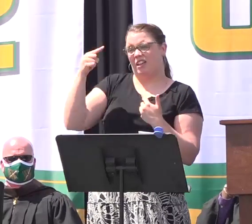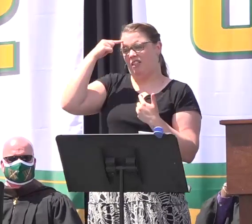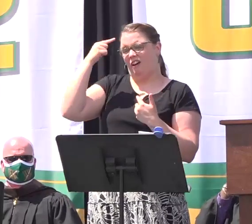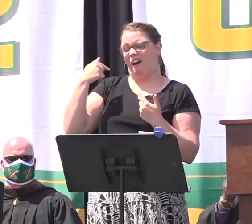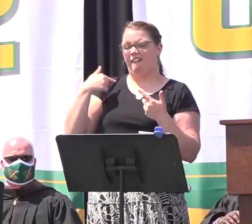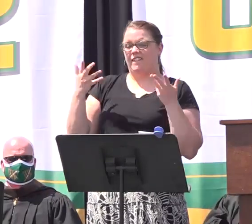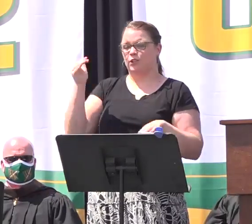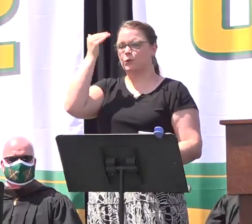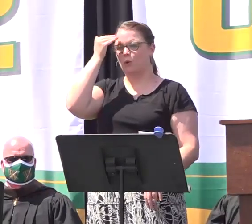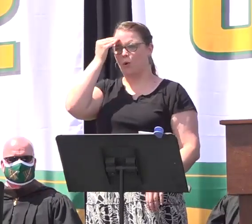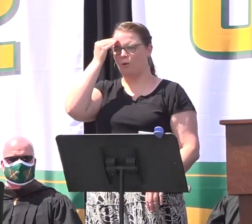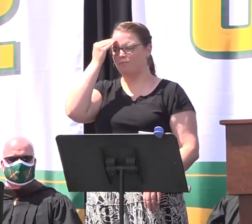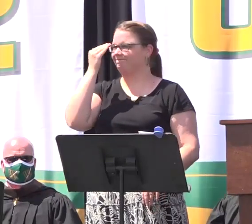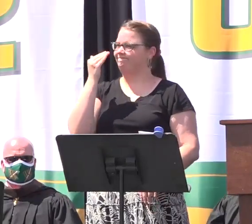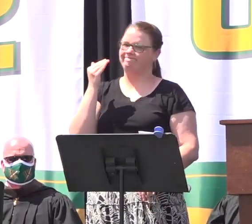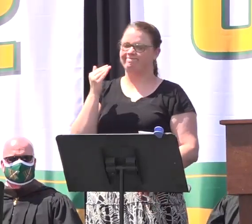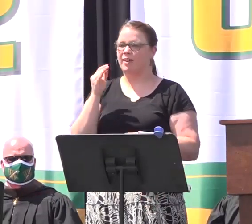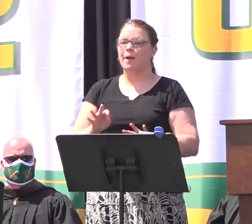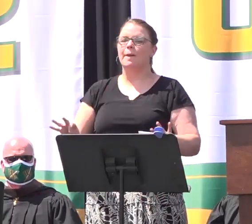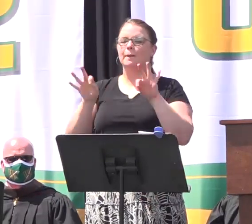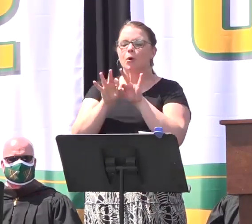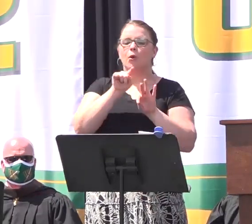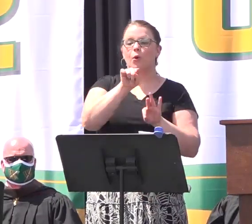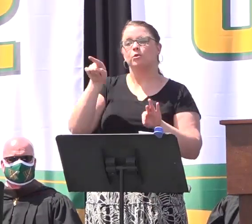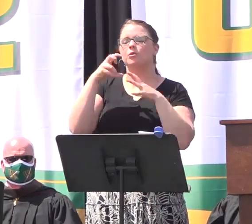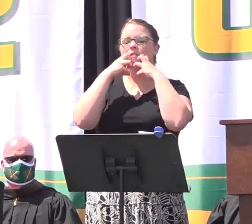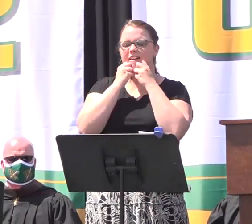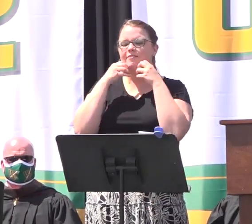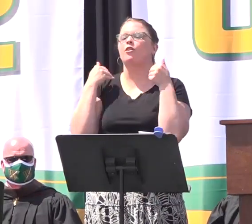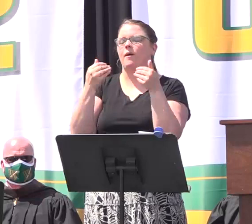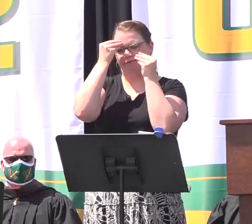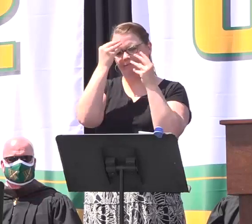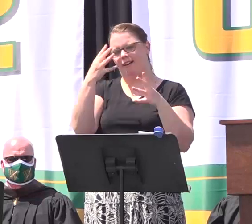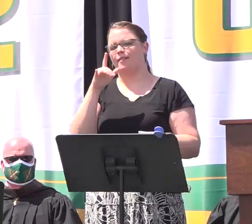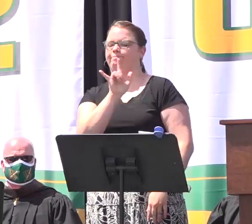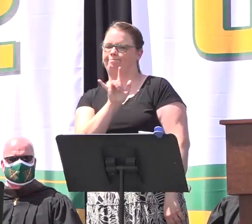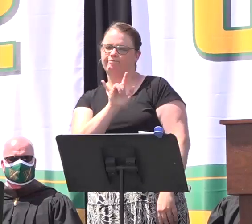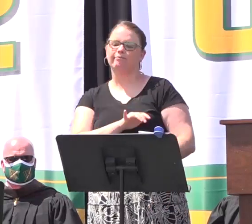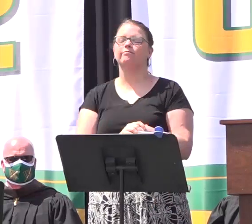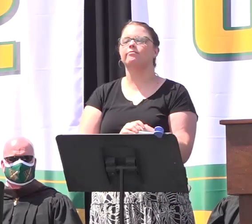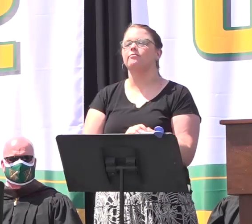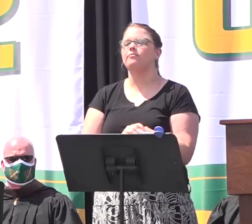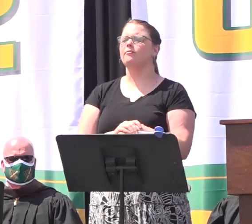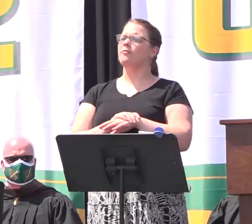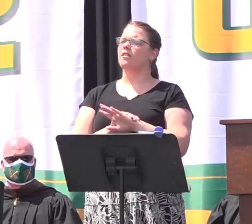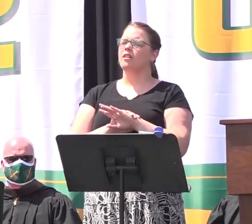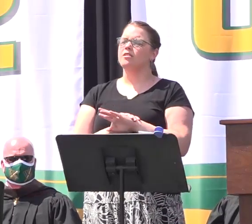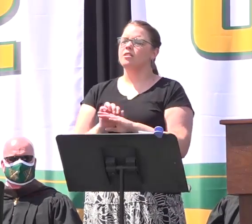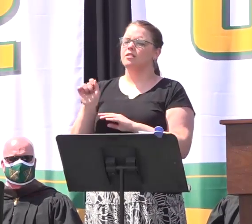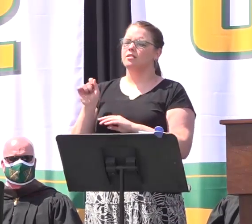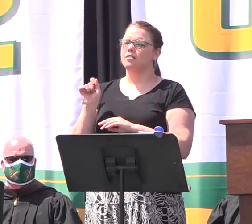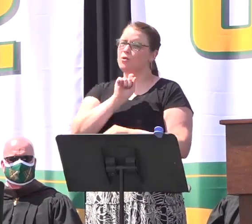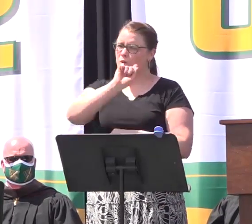planet is the belief that someone else will save it. And here's a question. Is someone bothering you? Are there people